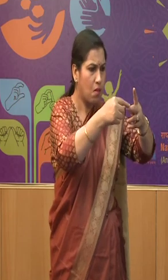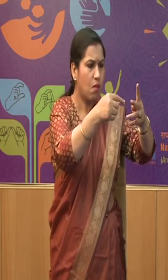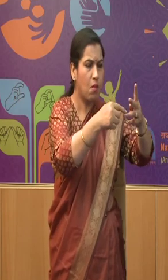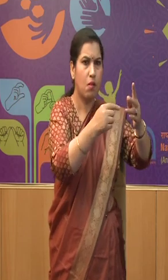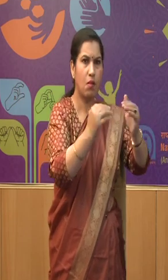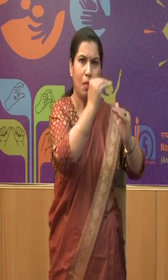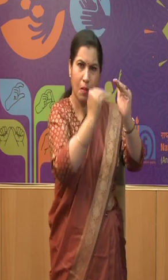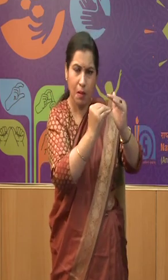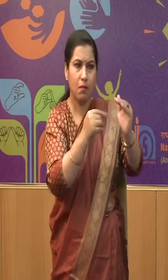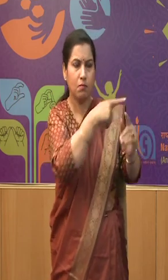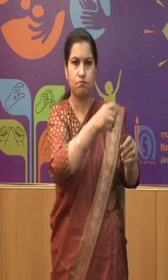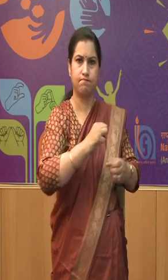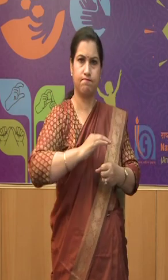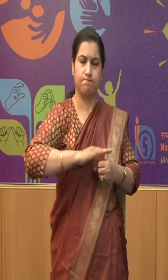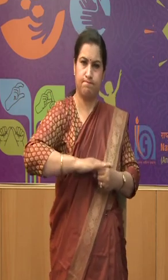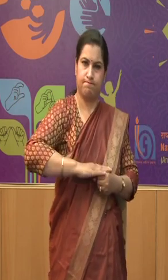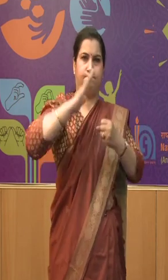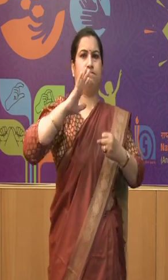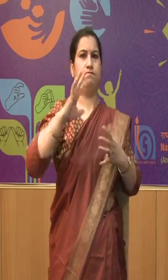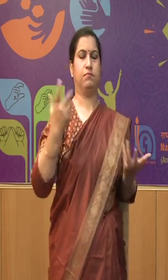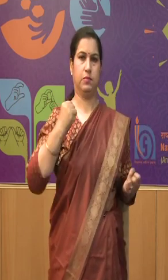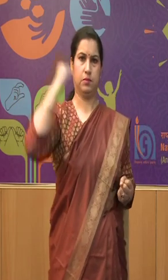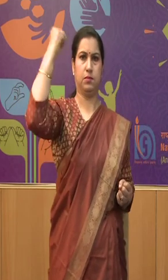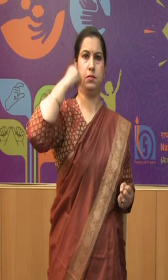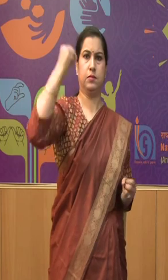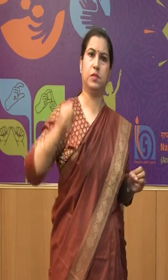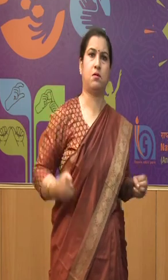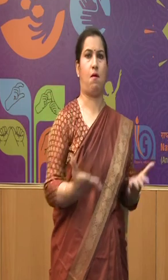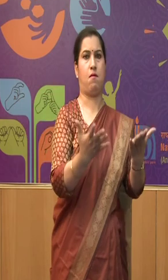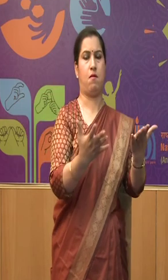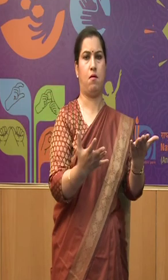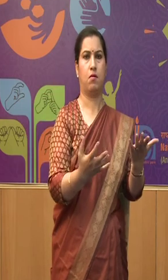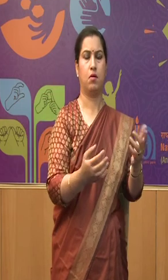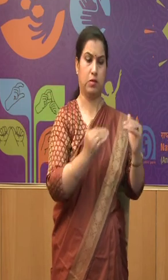inequality and unfair treatment.